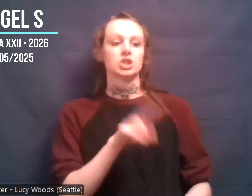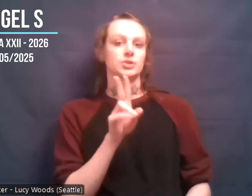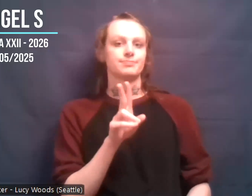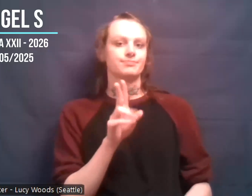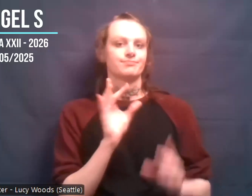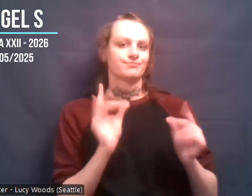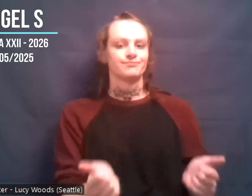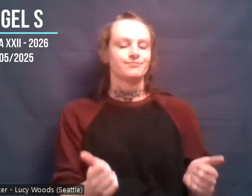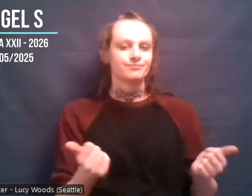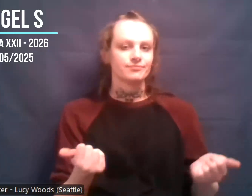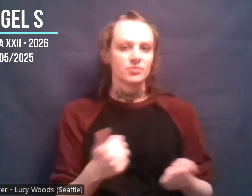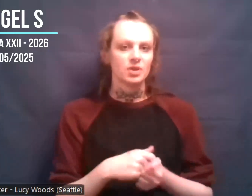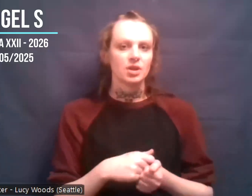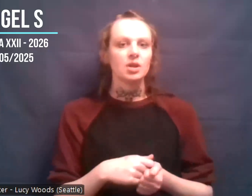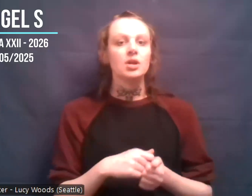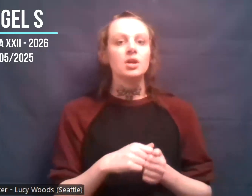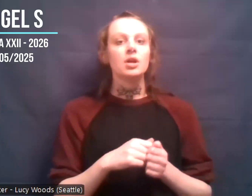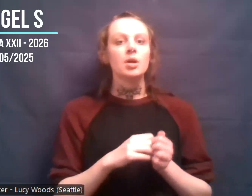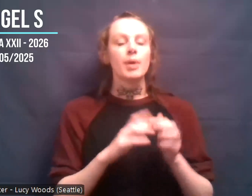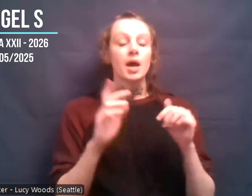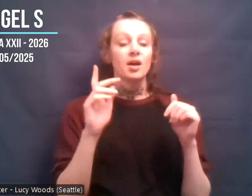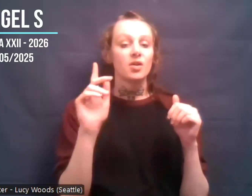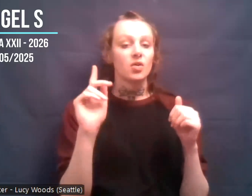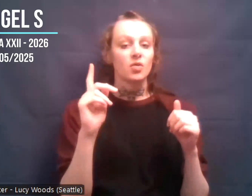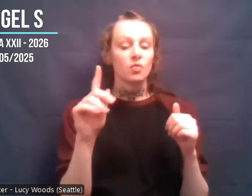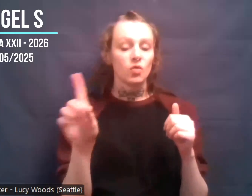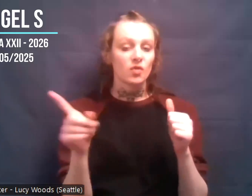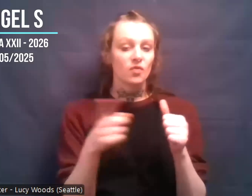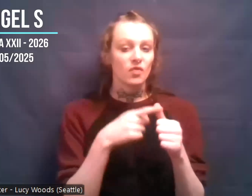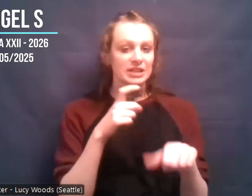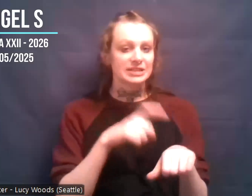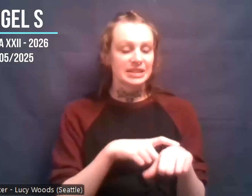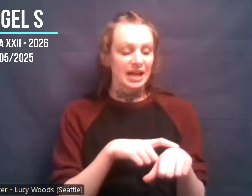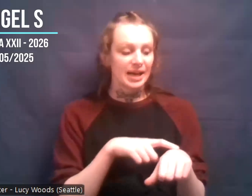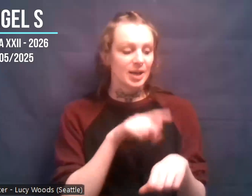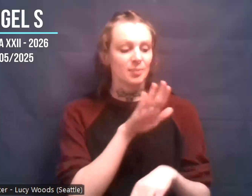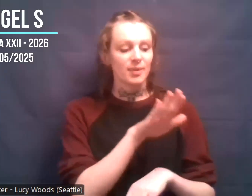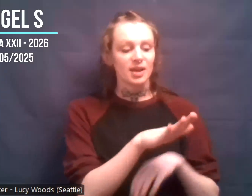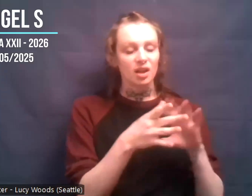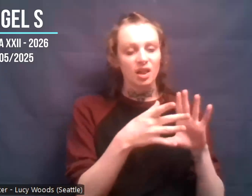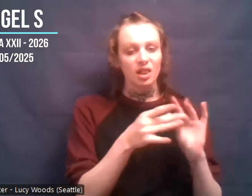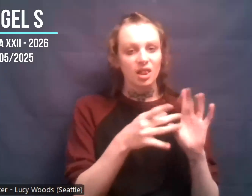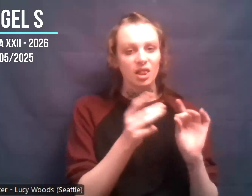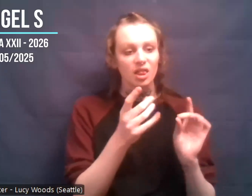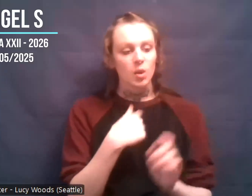him for the first time. I actually heard him and I heard the message I needed to hear.